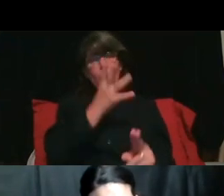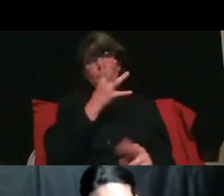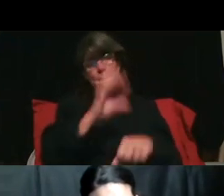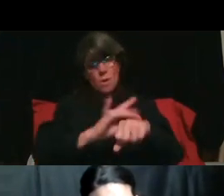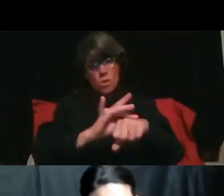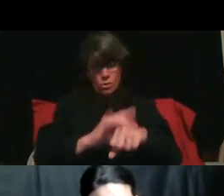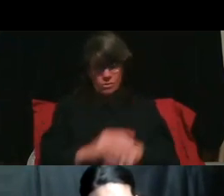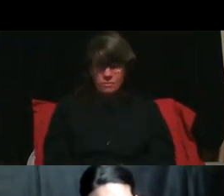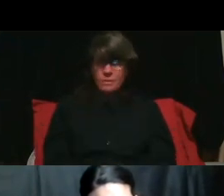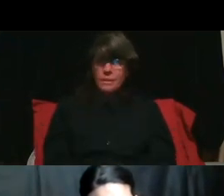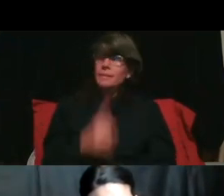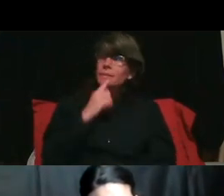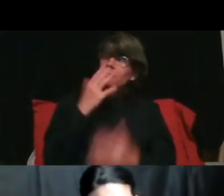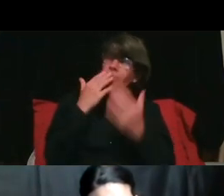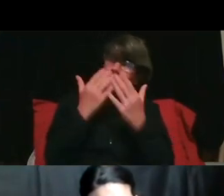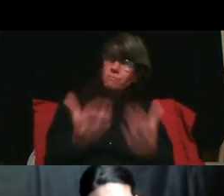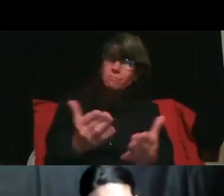which,